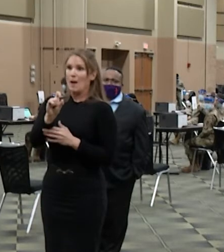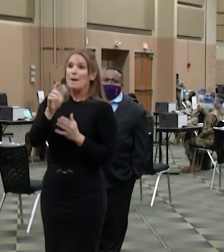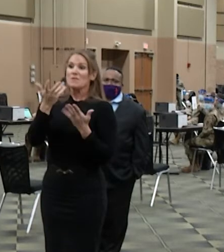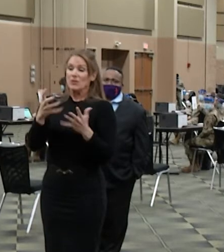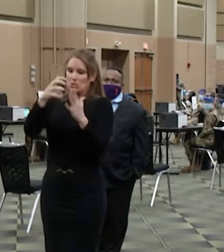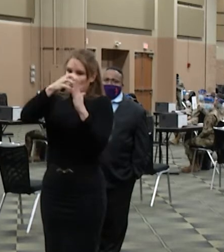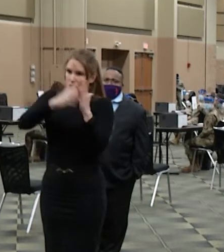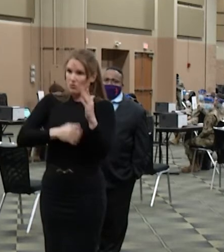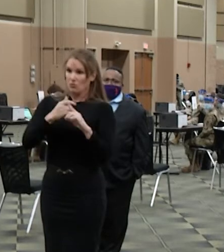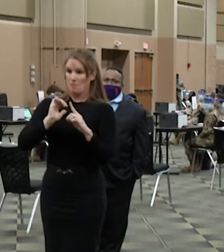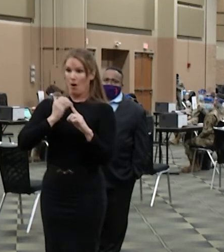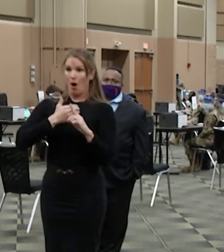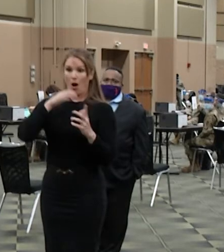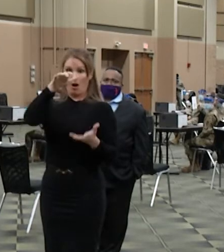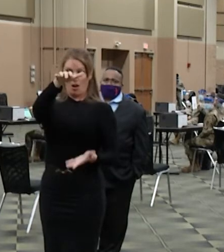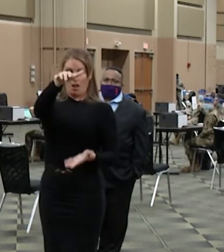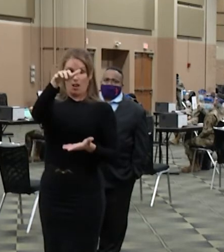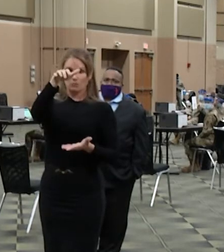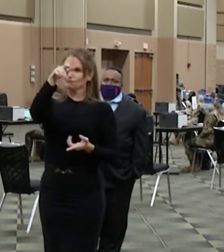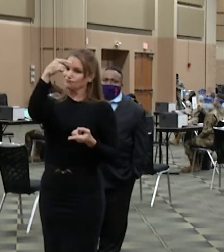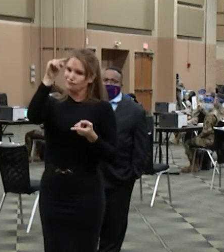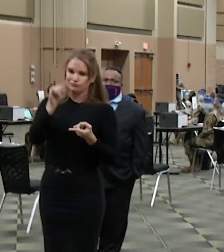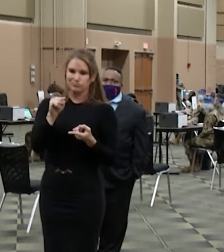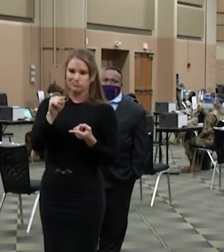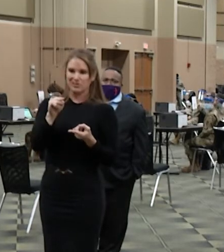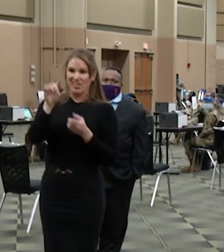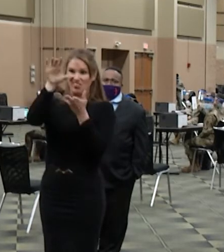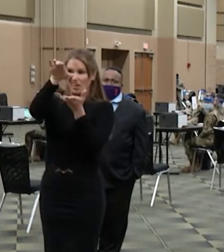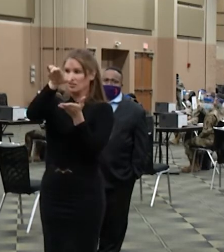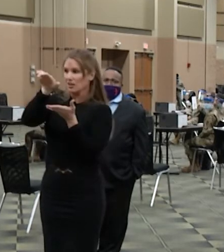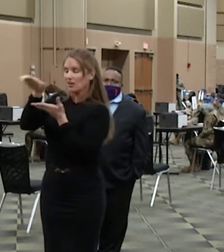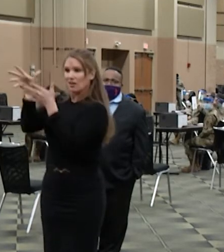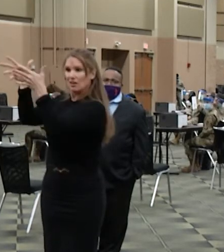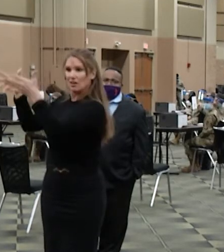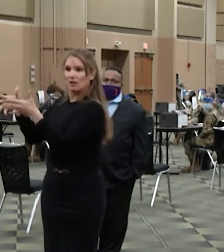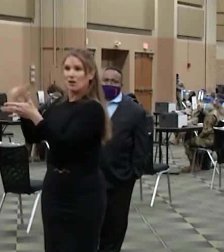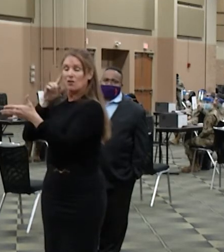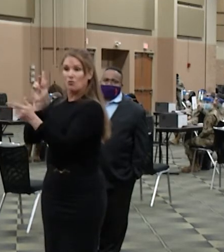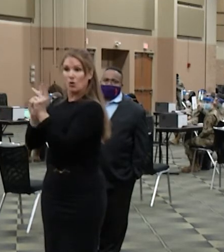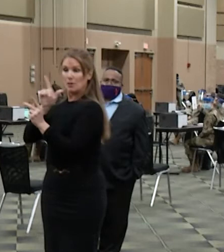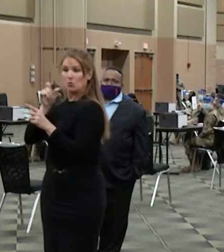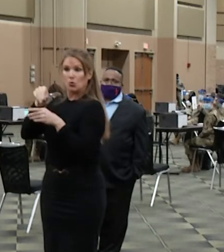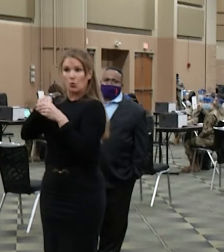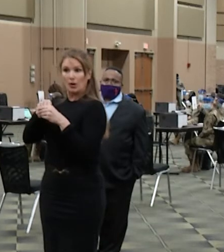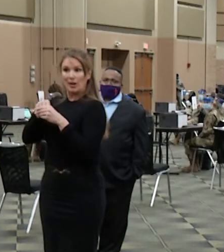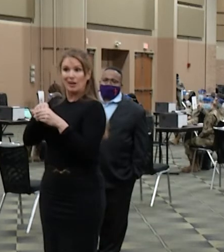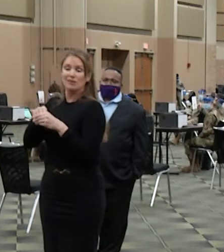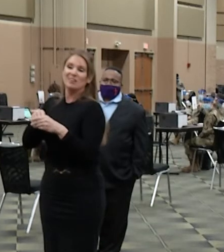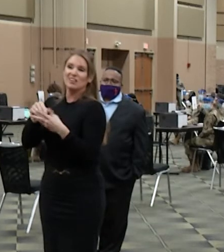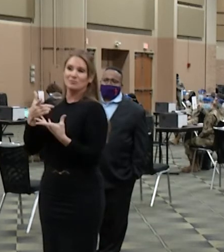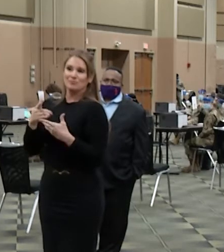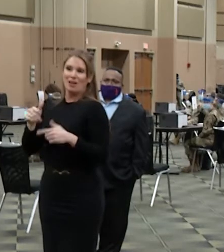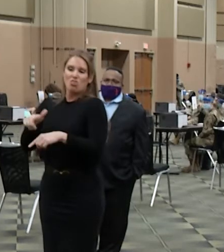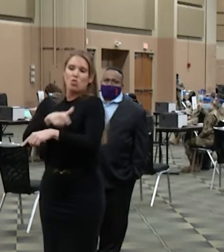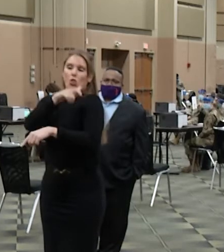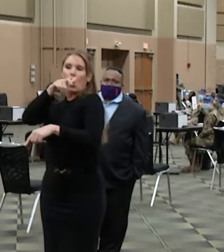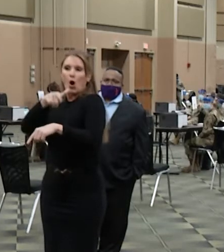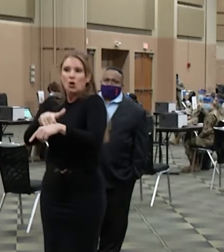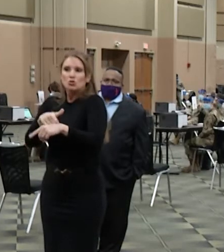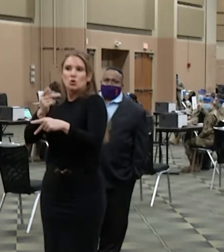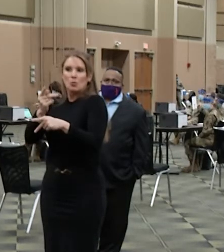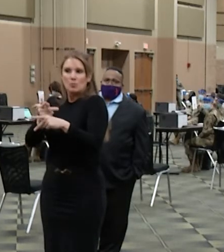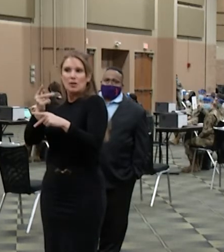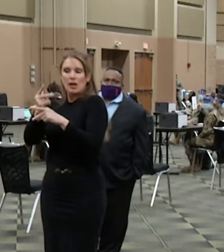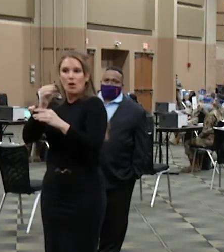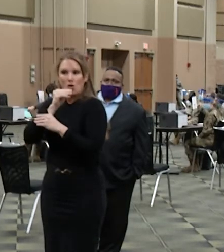our ability to vaccinate others and put aside for people who are in long-term care facilities. So that's hundreds of